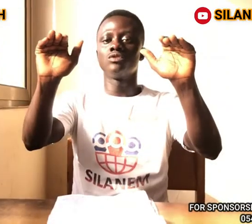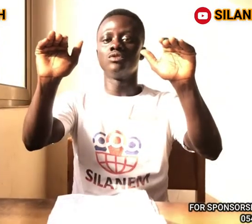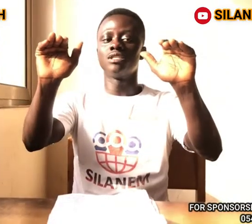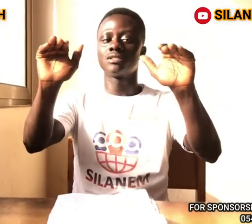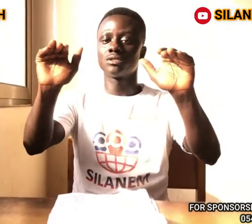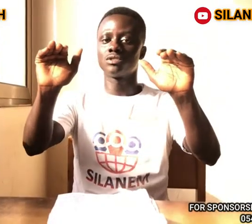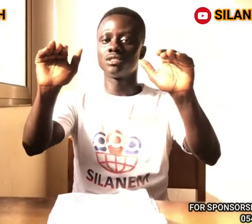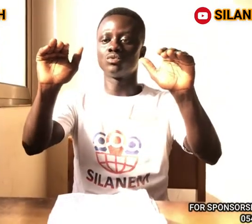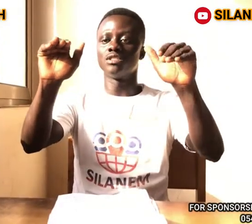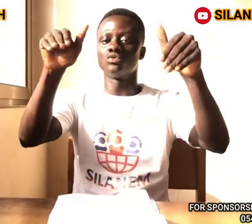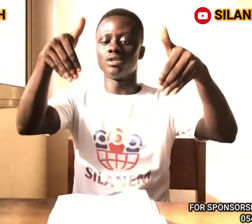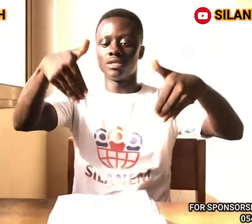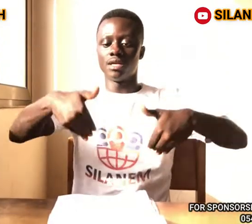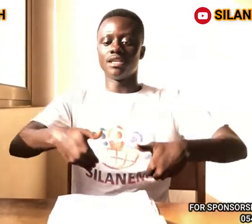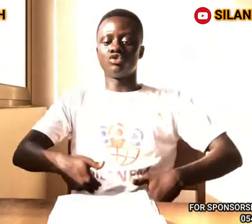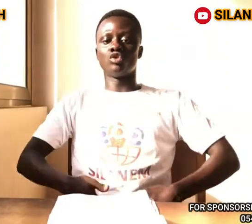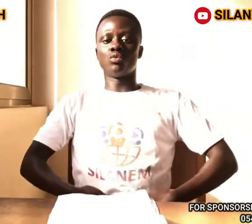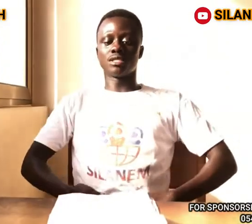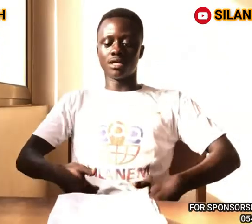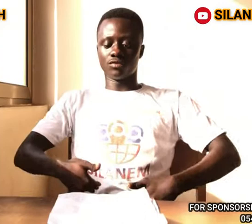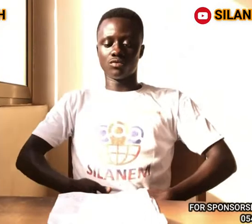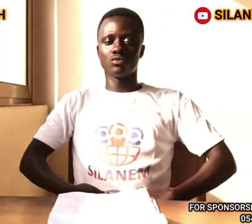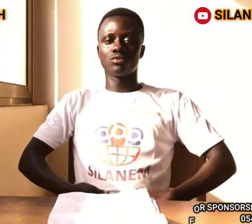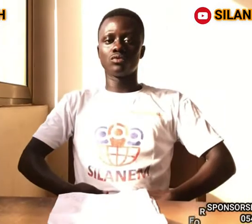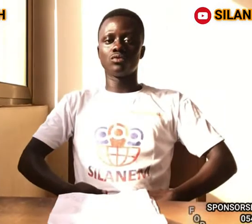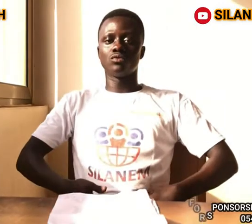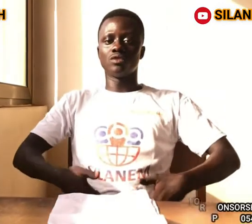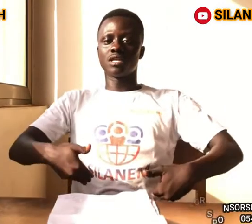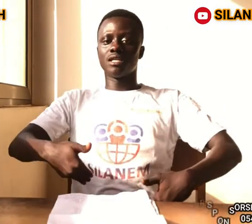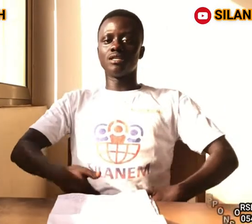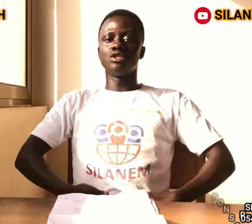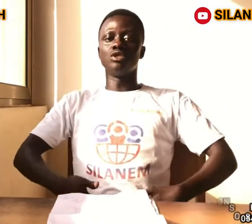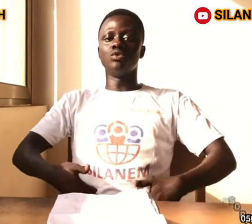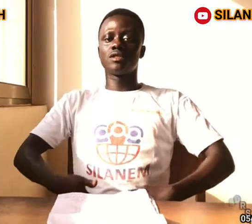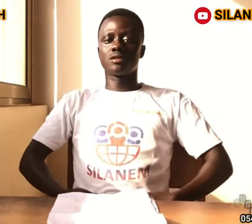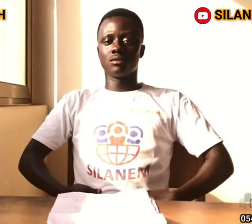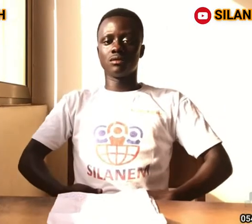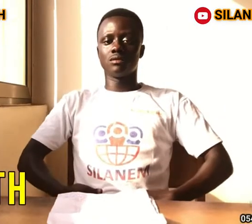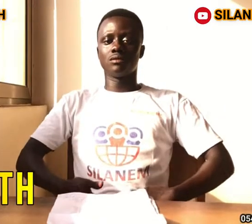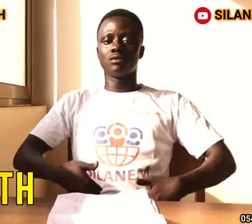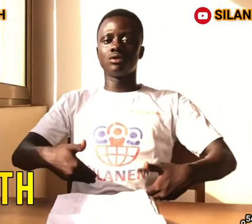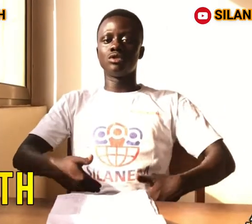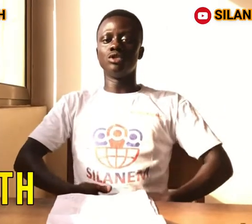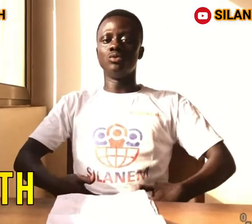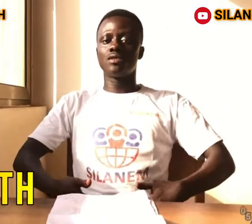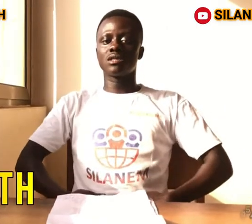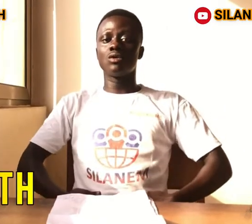you just tilt this one this way, and then to your waist level, we sign youth, youth,